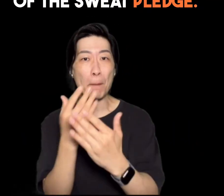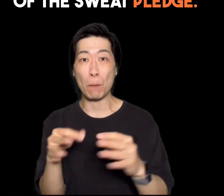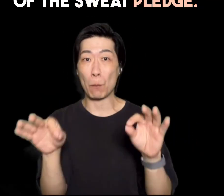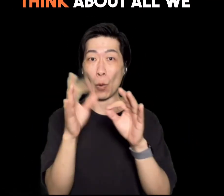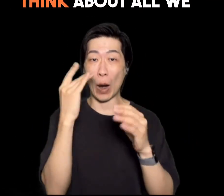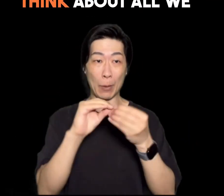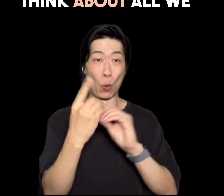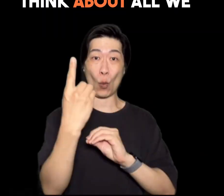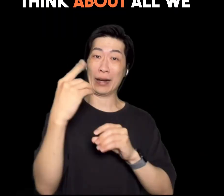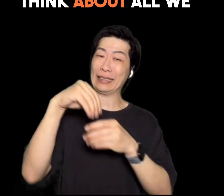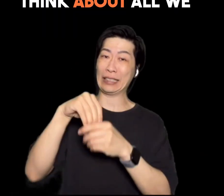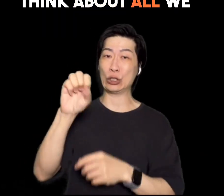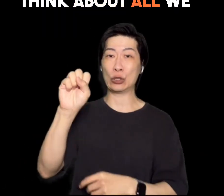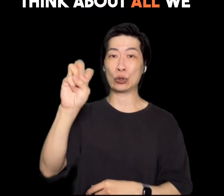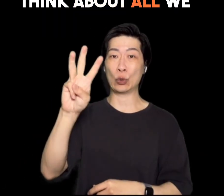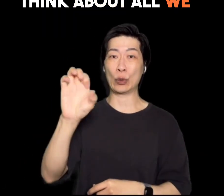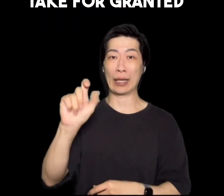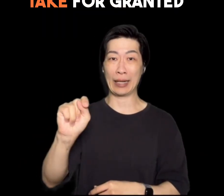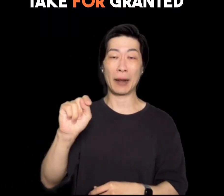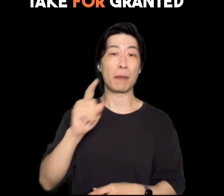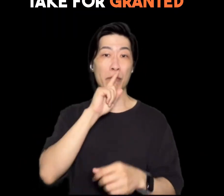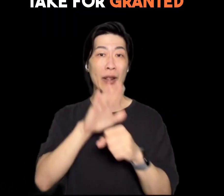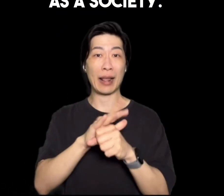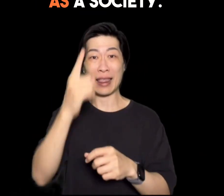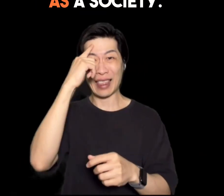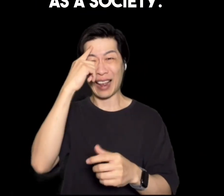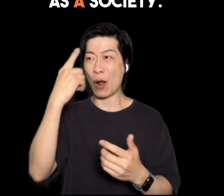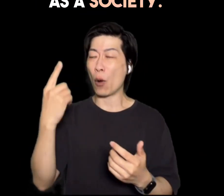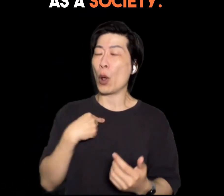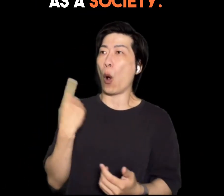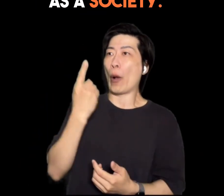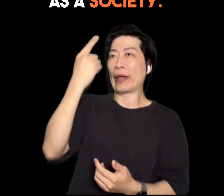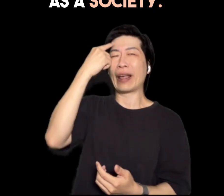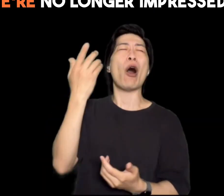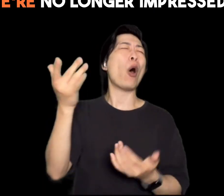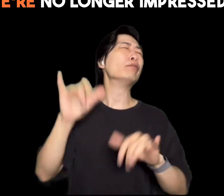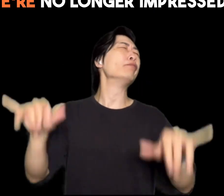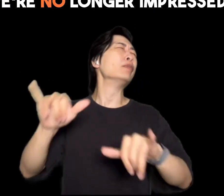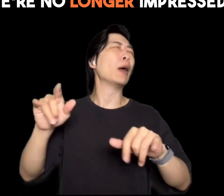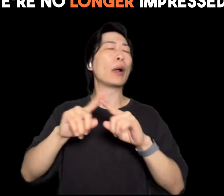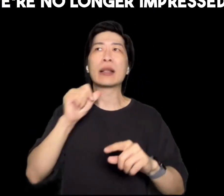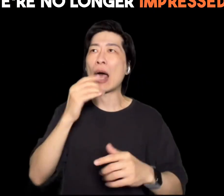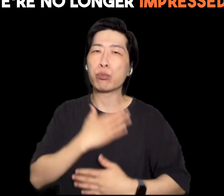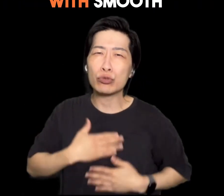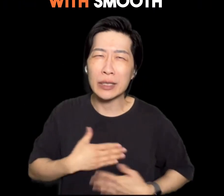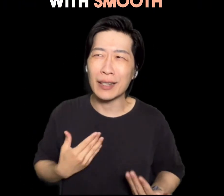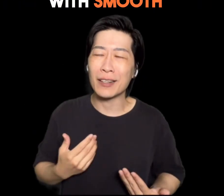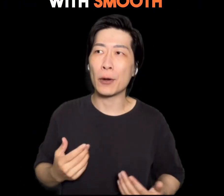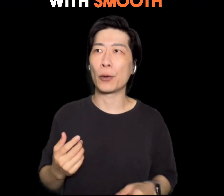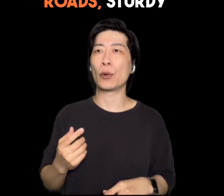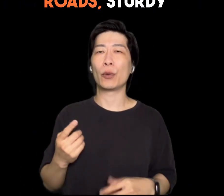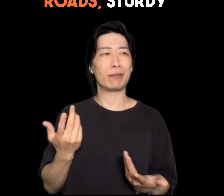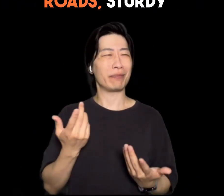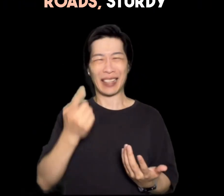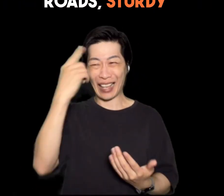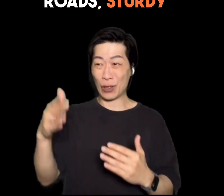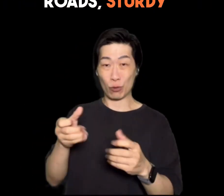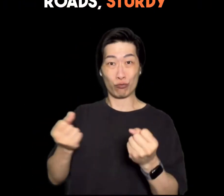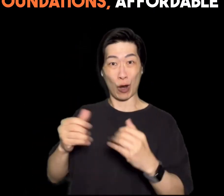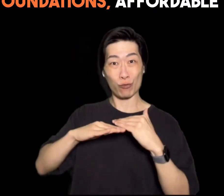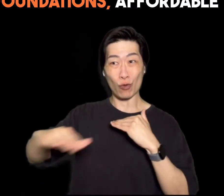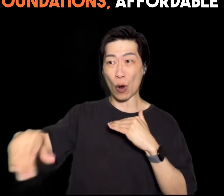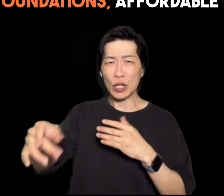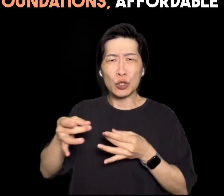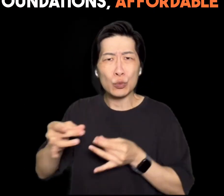pledge. Think about all we take for granted as a society. We're no longer impressed with smooth roads,